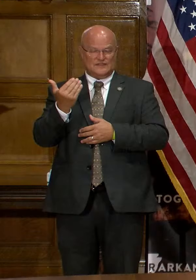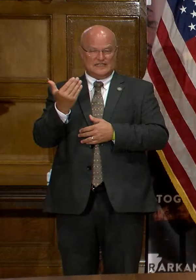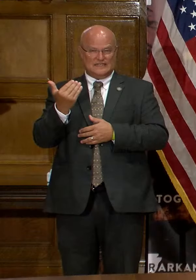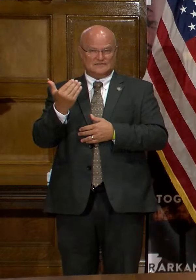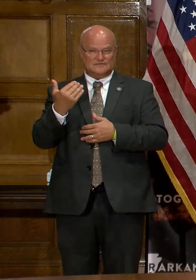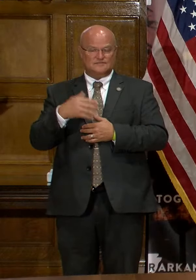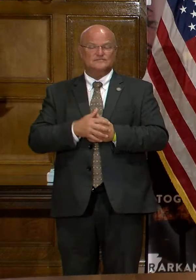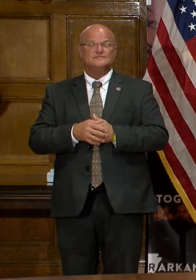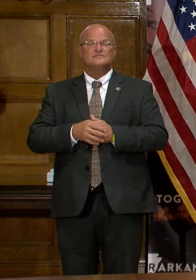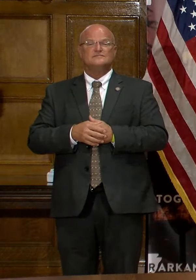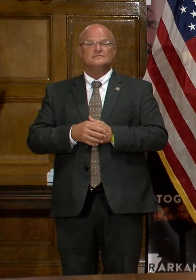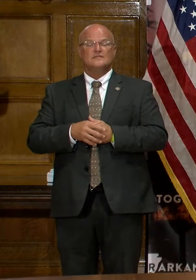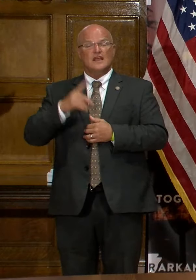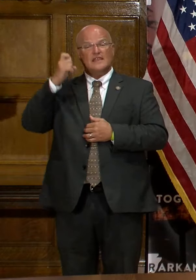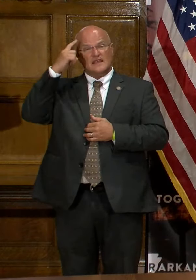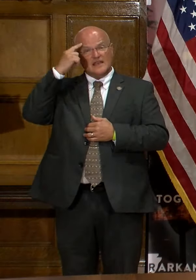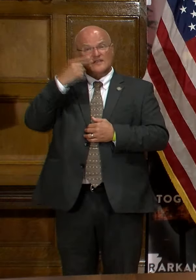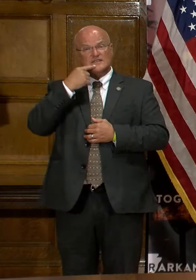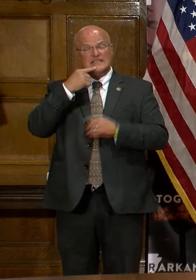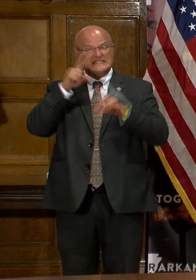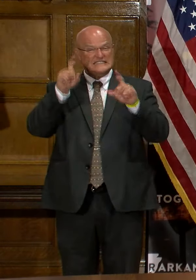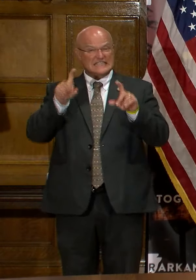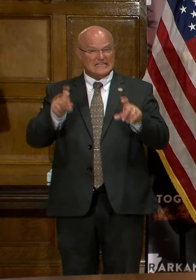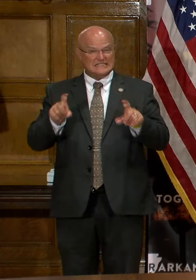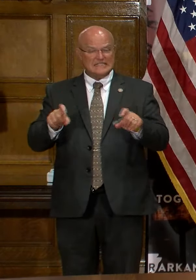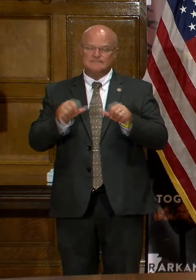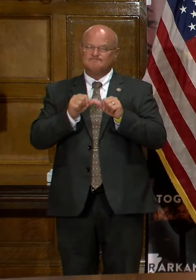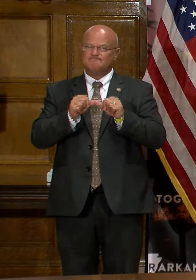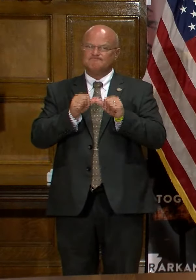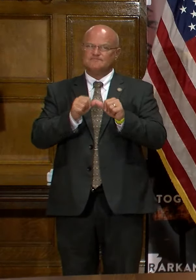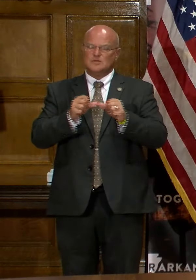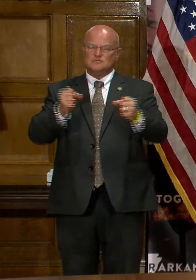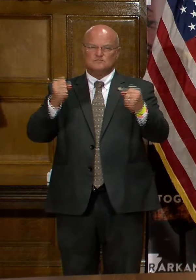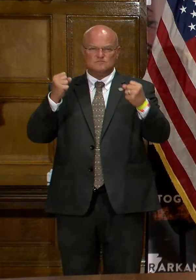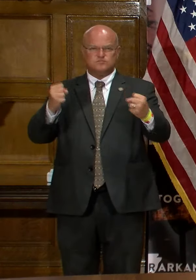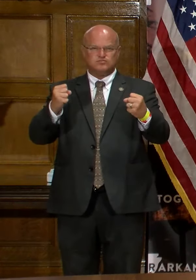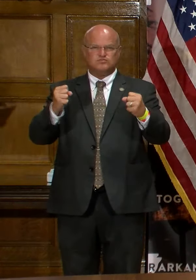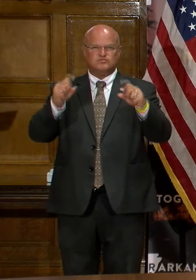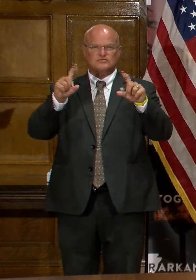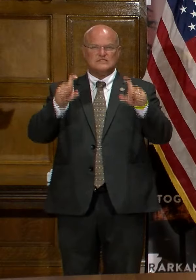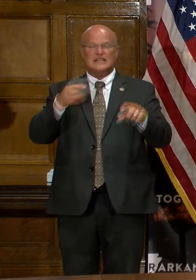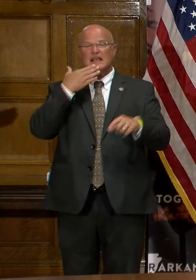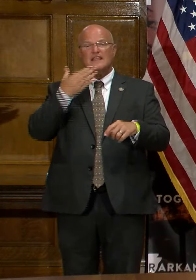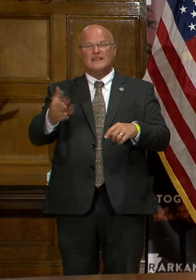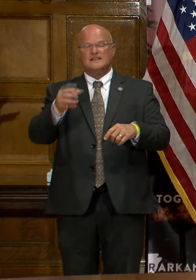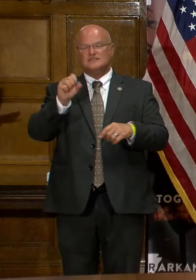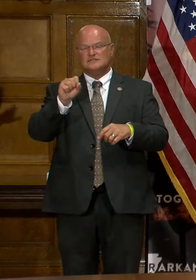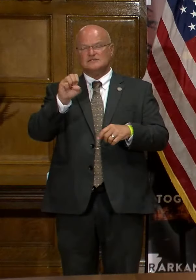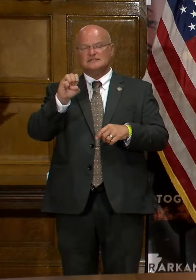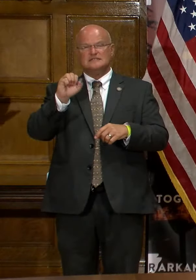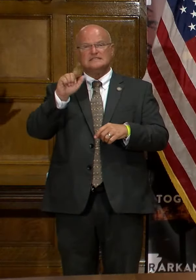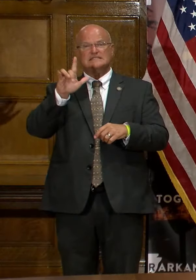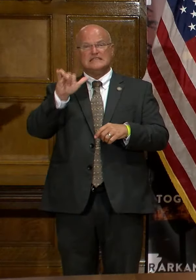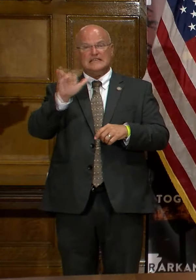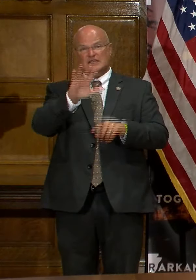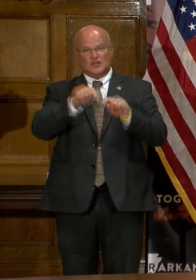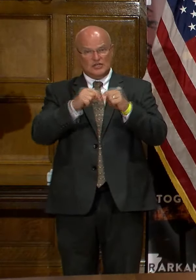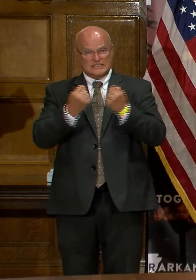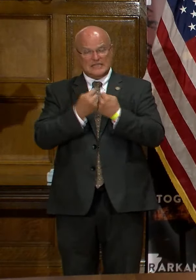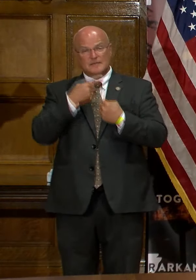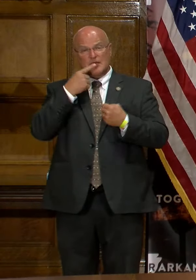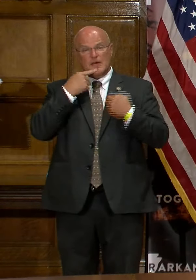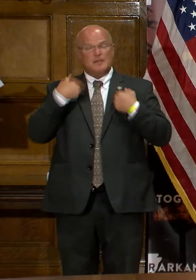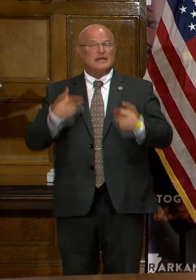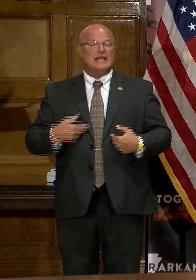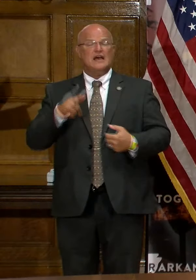63,415. The Governor has mentioned the testing. We continue to be very robust with testing thanks to Dr. Seeley and her team at the Public